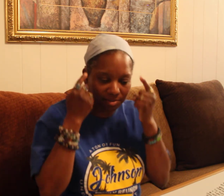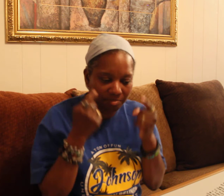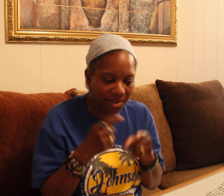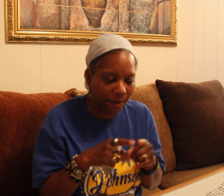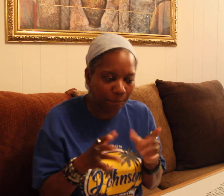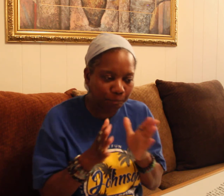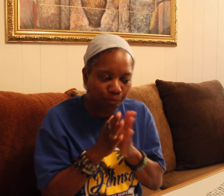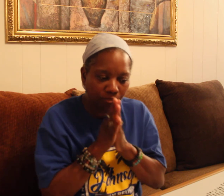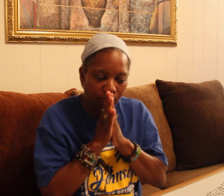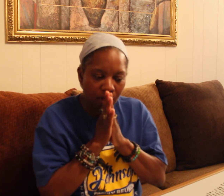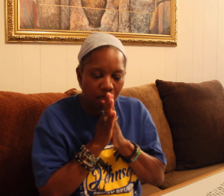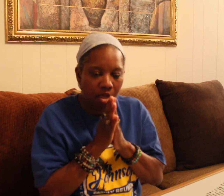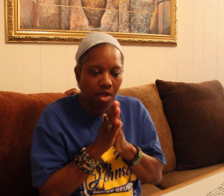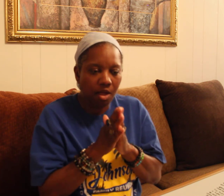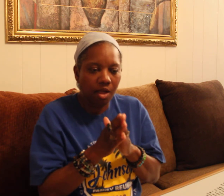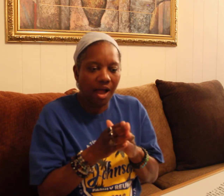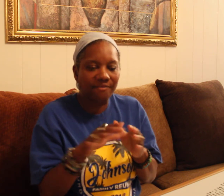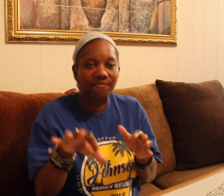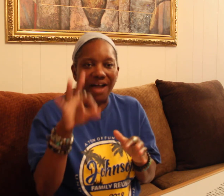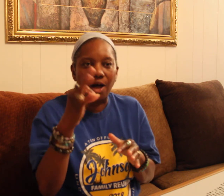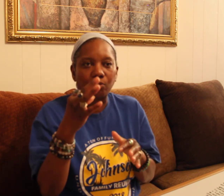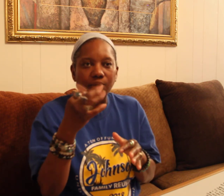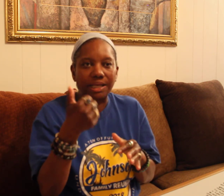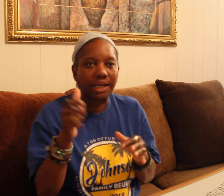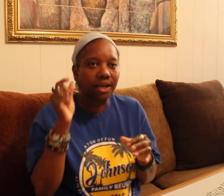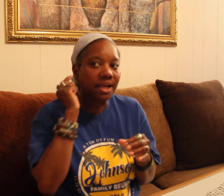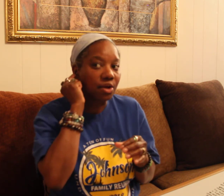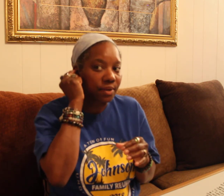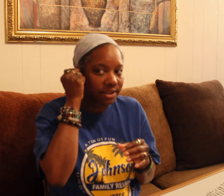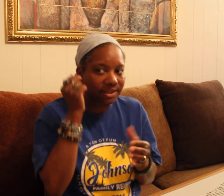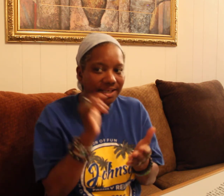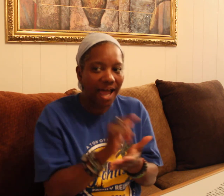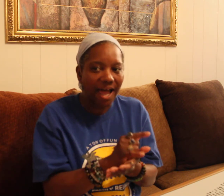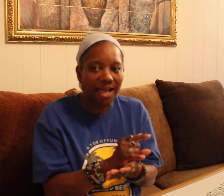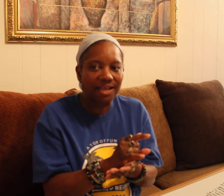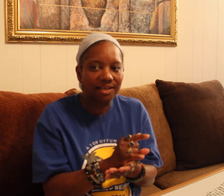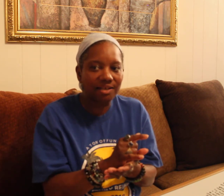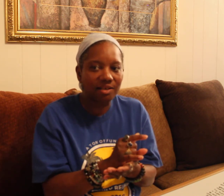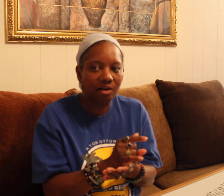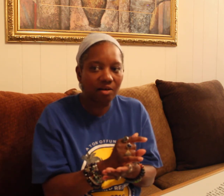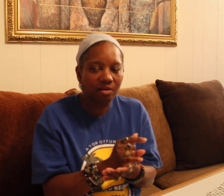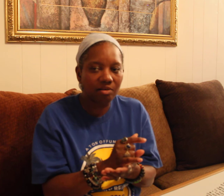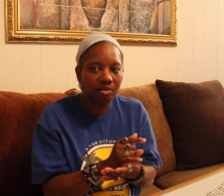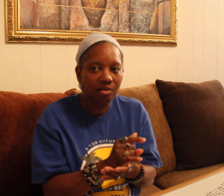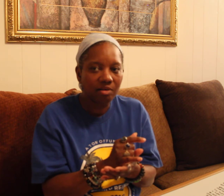But I haven't found any earrings that